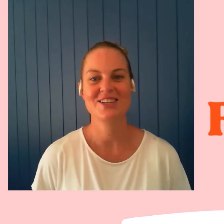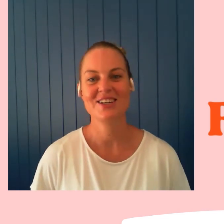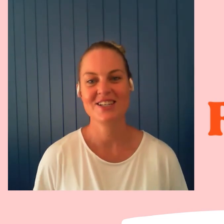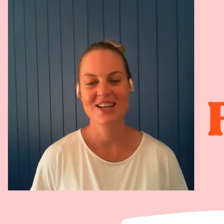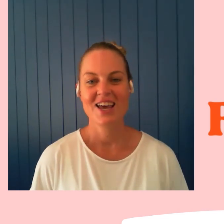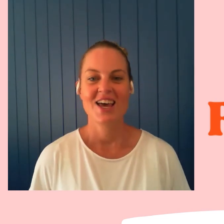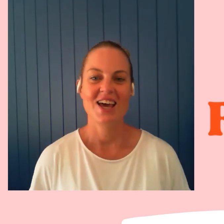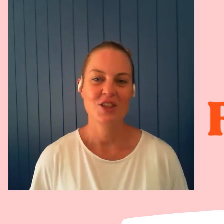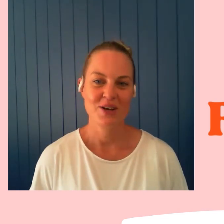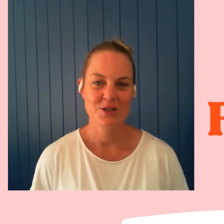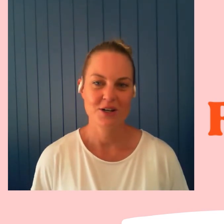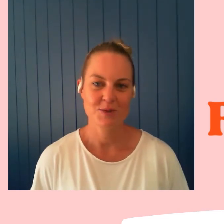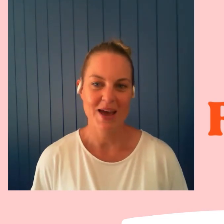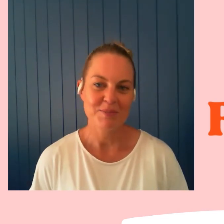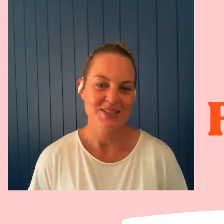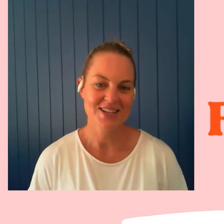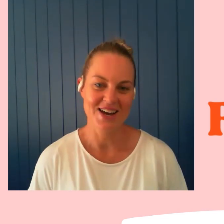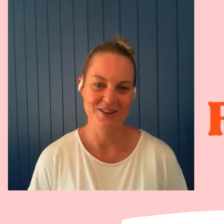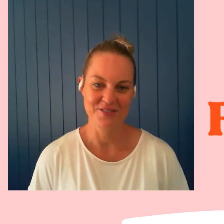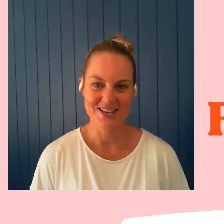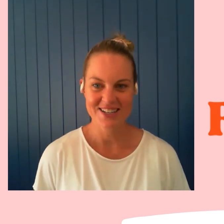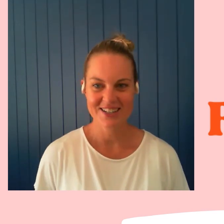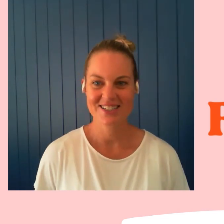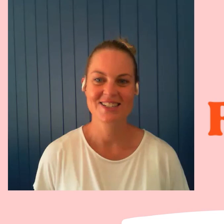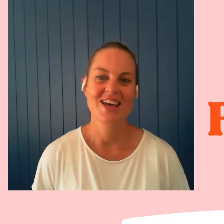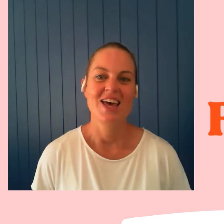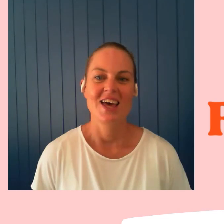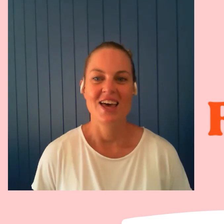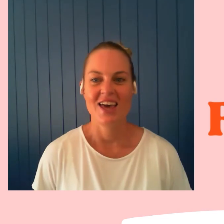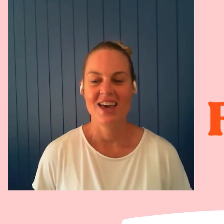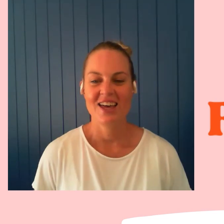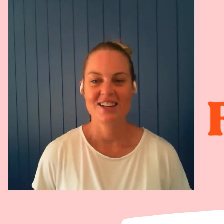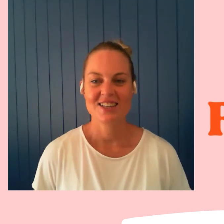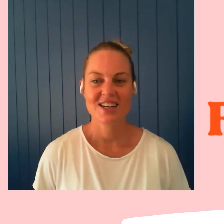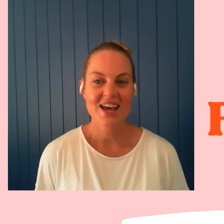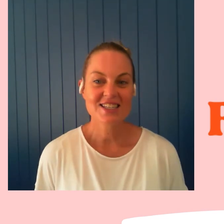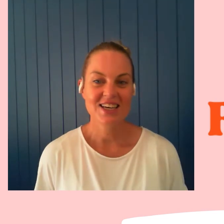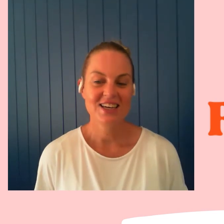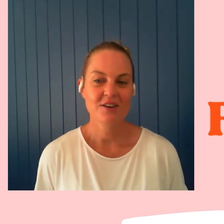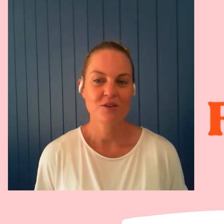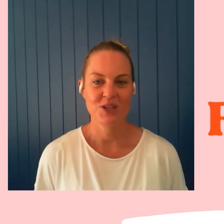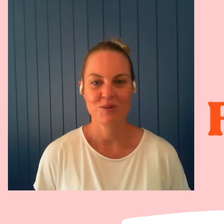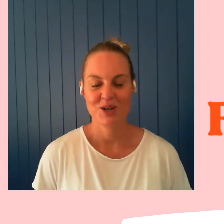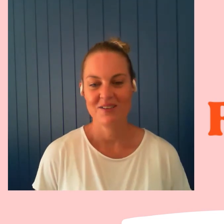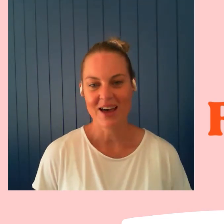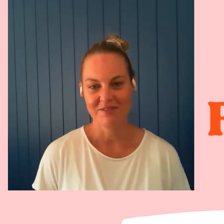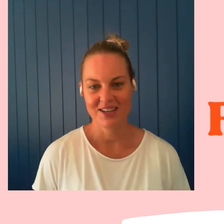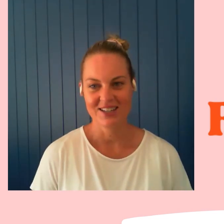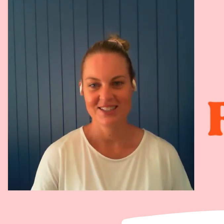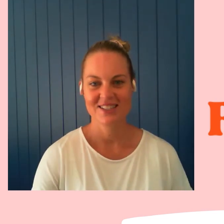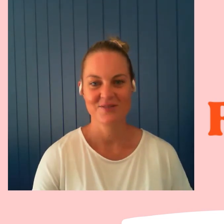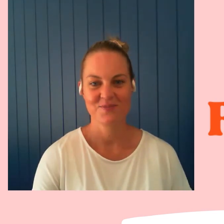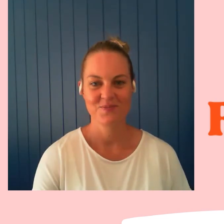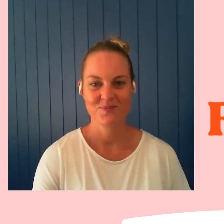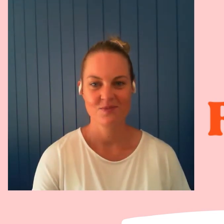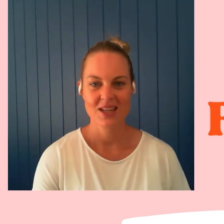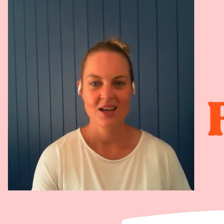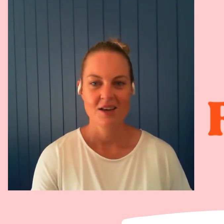of research and the research papers kind of research, and connecting with a community of